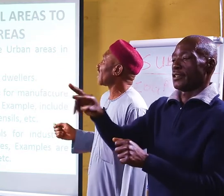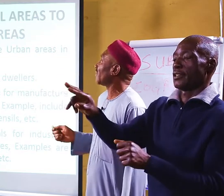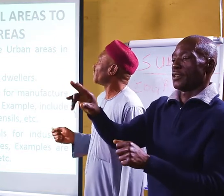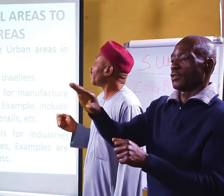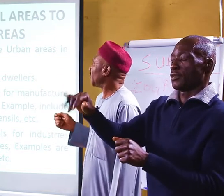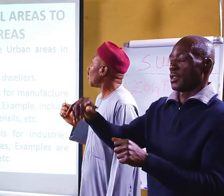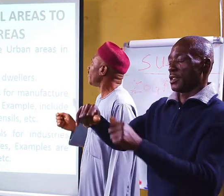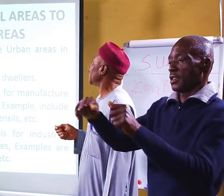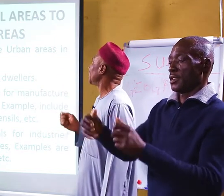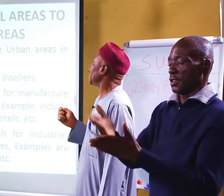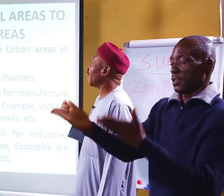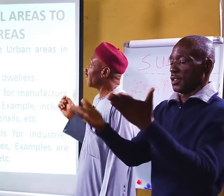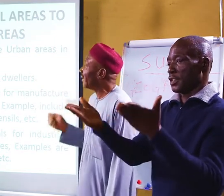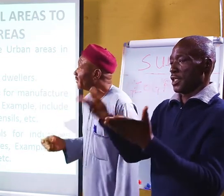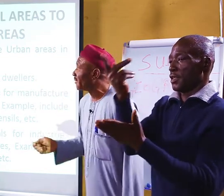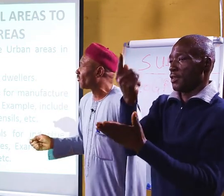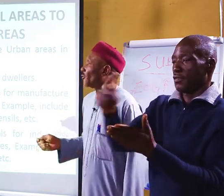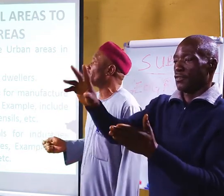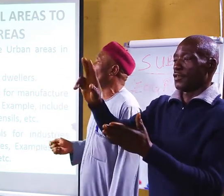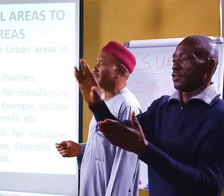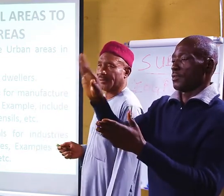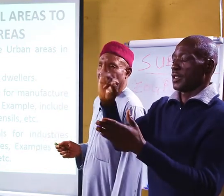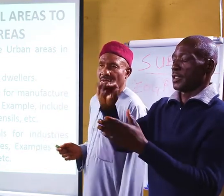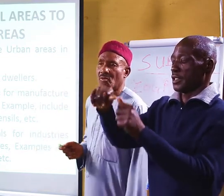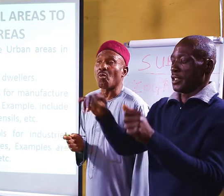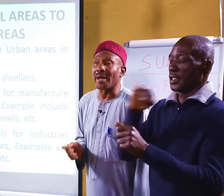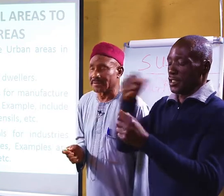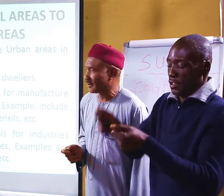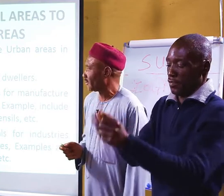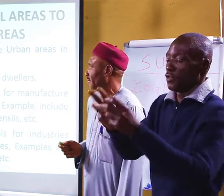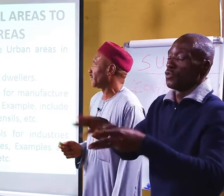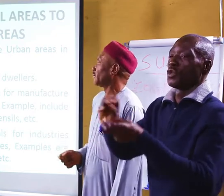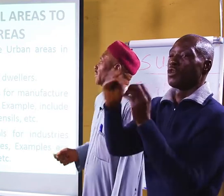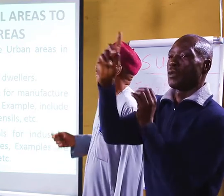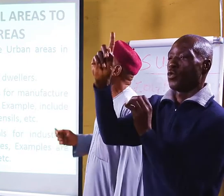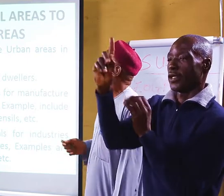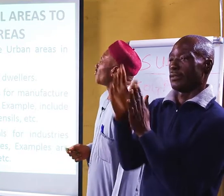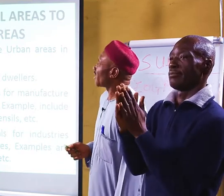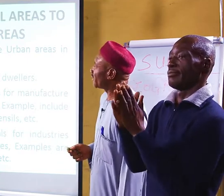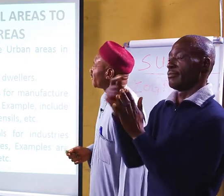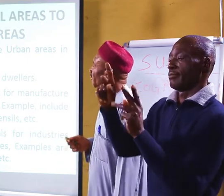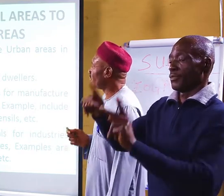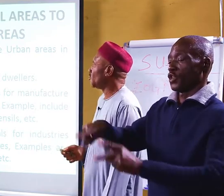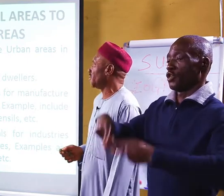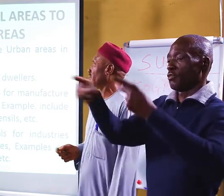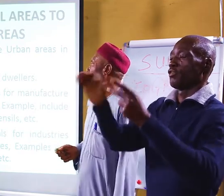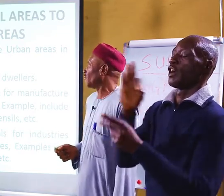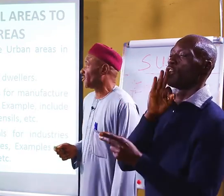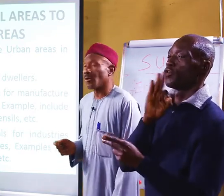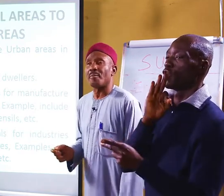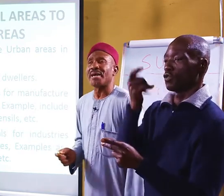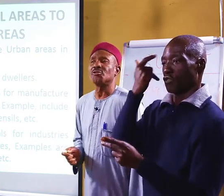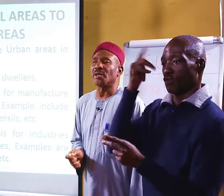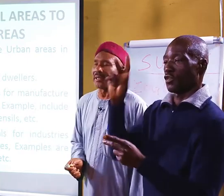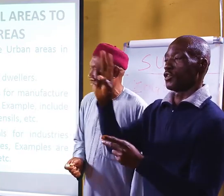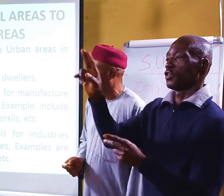areas serve the urban area in the following ways. 1, they provide food for